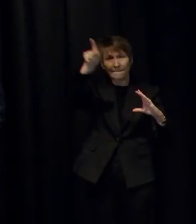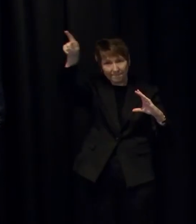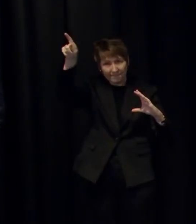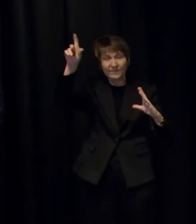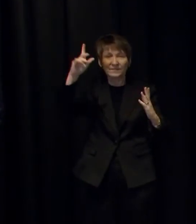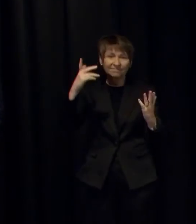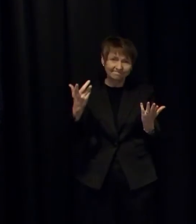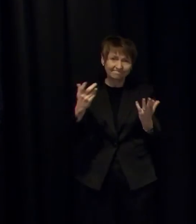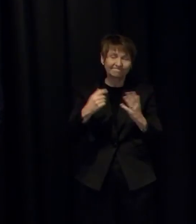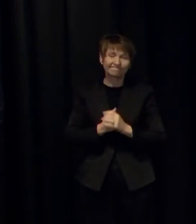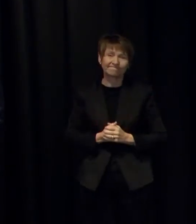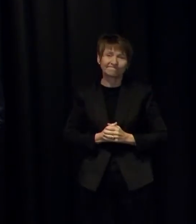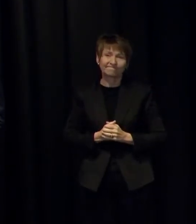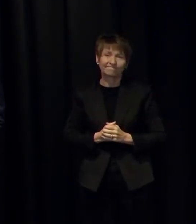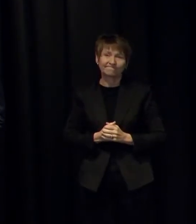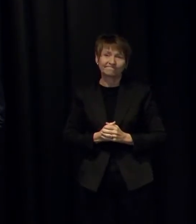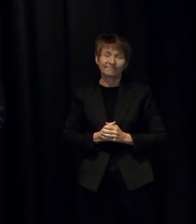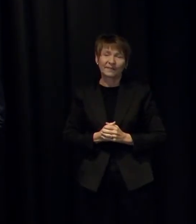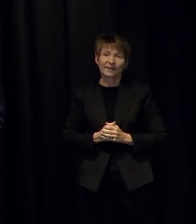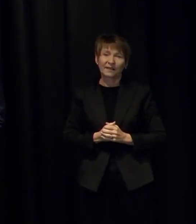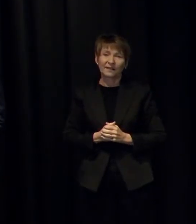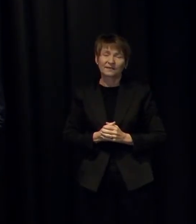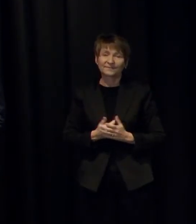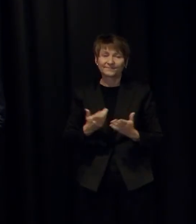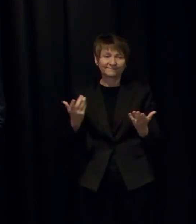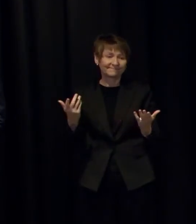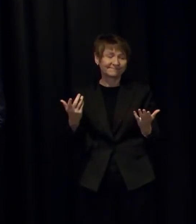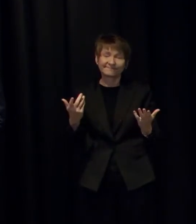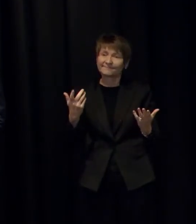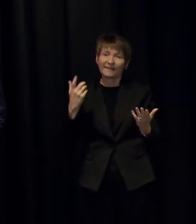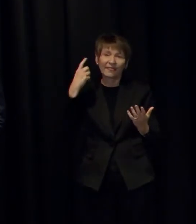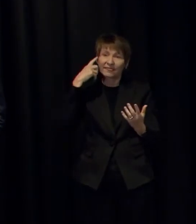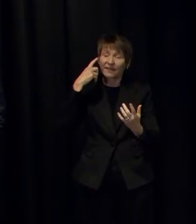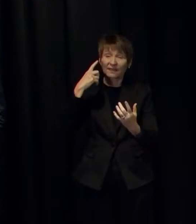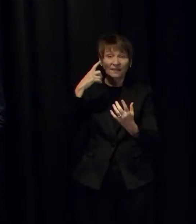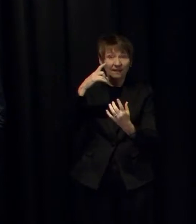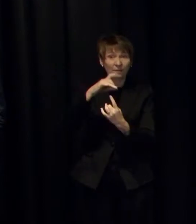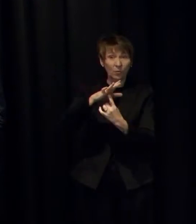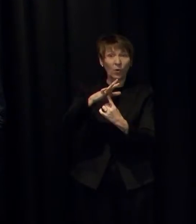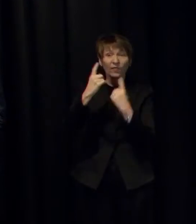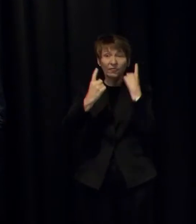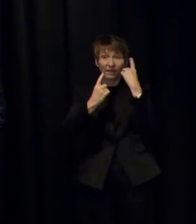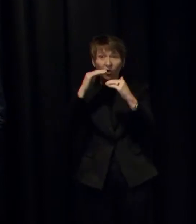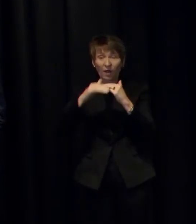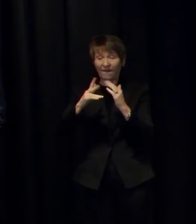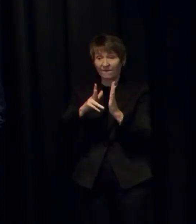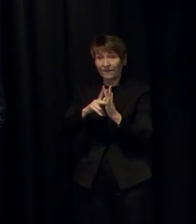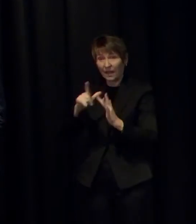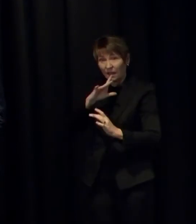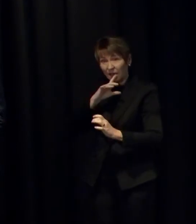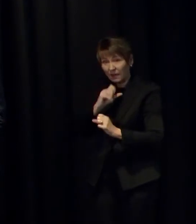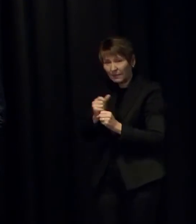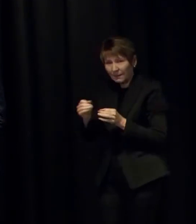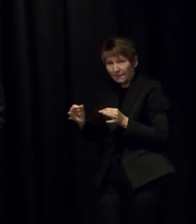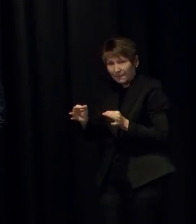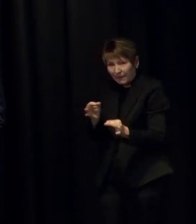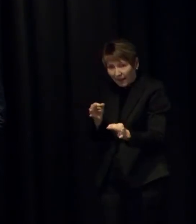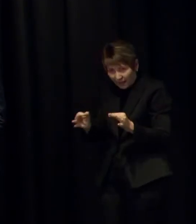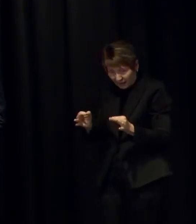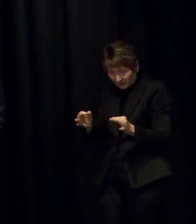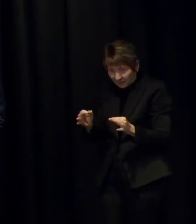demonstrates, and it's back to that key point, if we were to do everything that the roadmap talks about us doing at 80% at